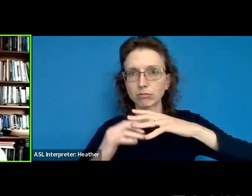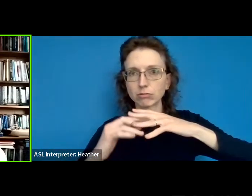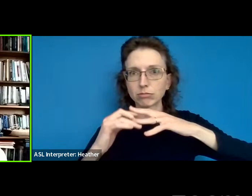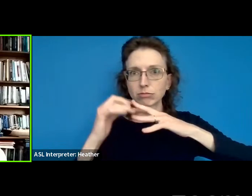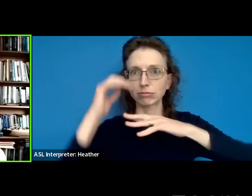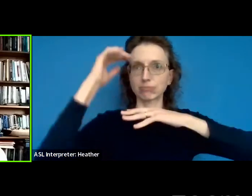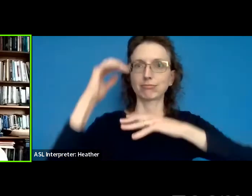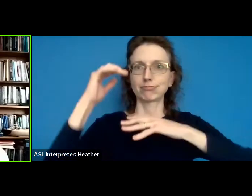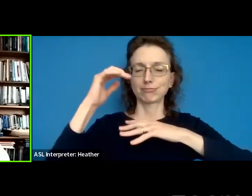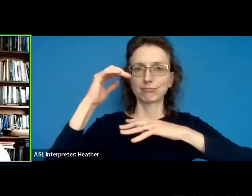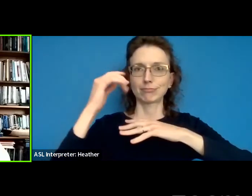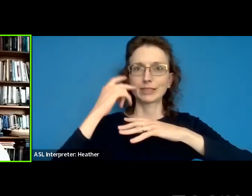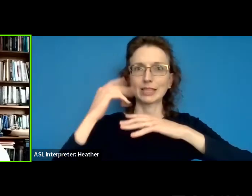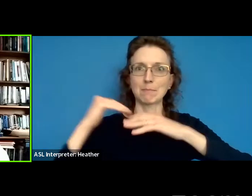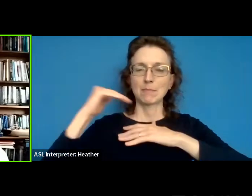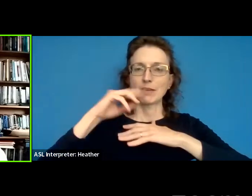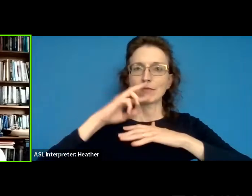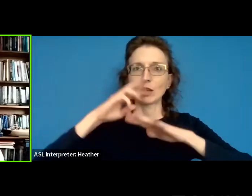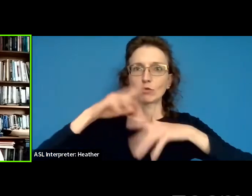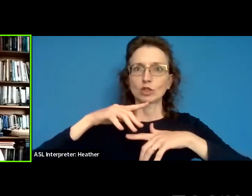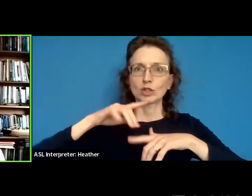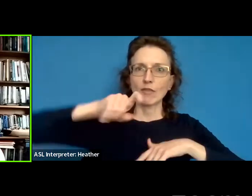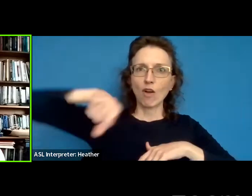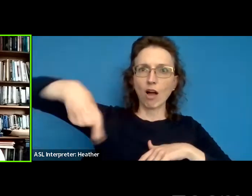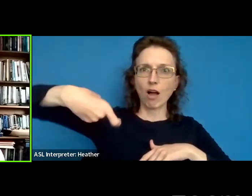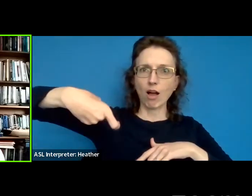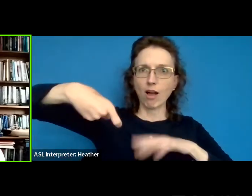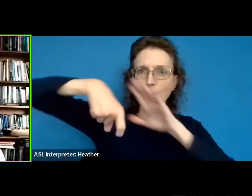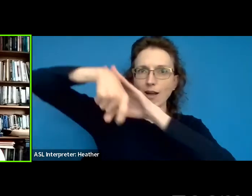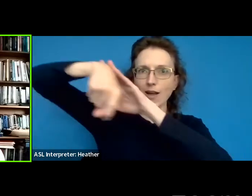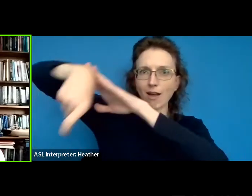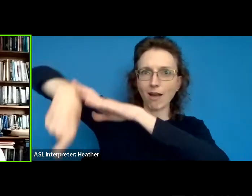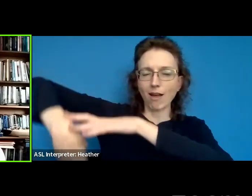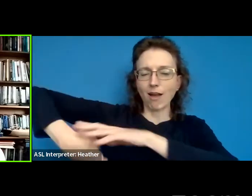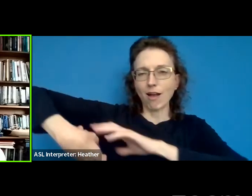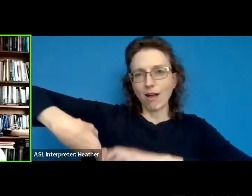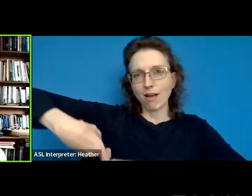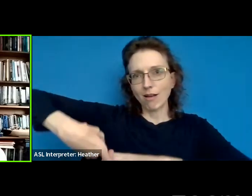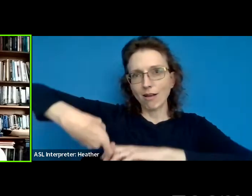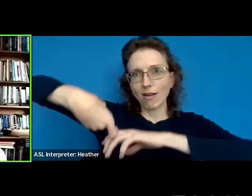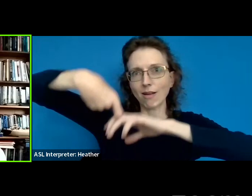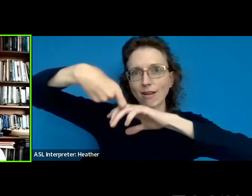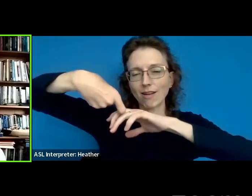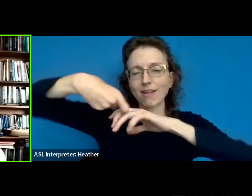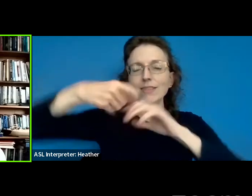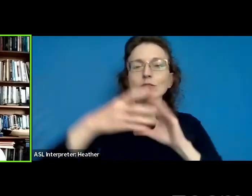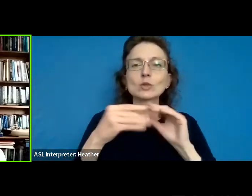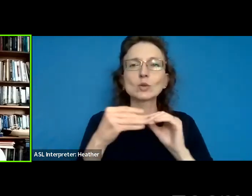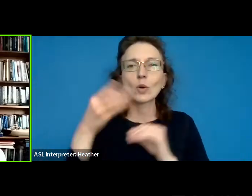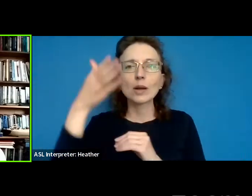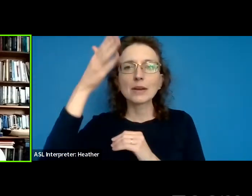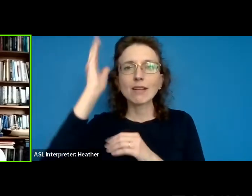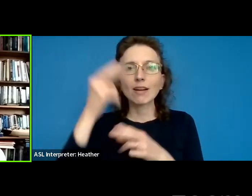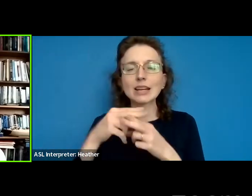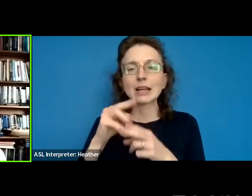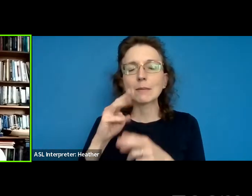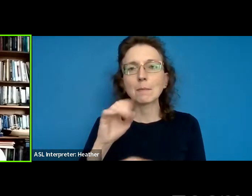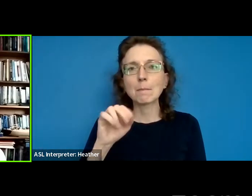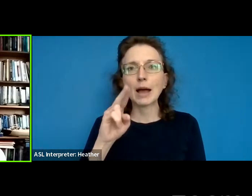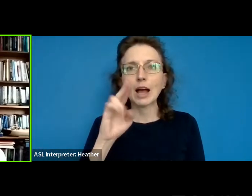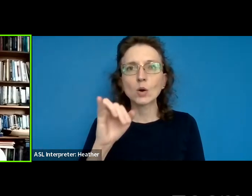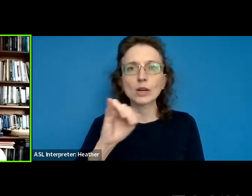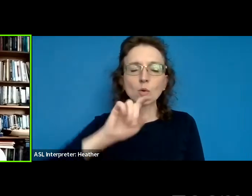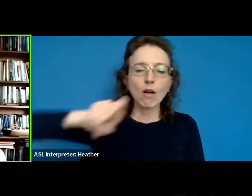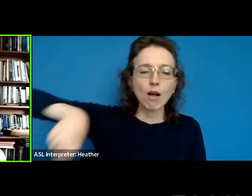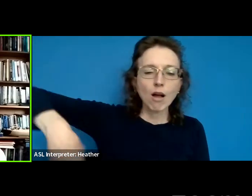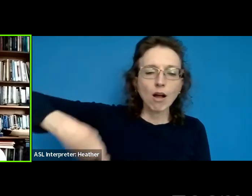up an island. And there's a whole story about this deity named Maui who would go out and fish up the islands. And